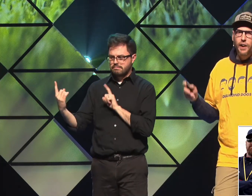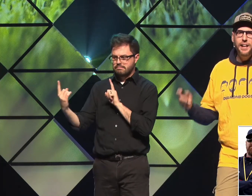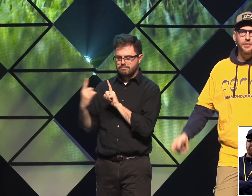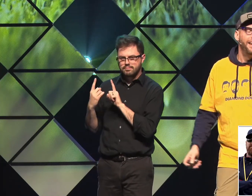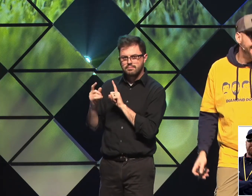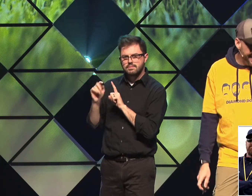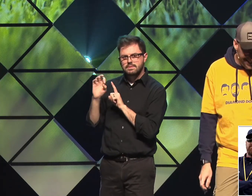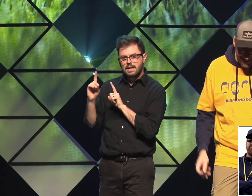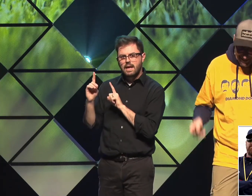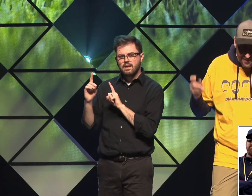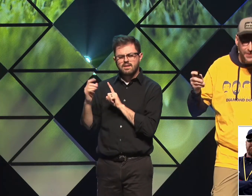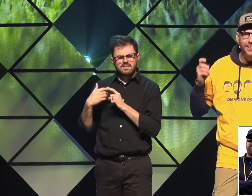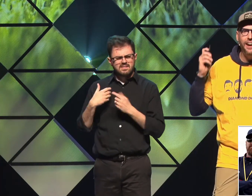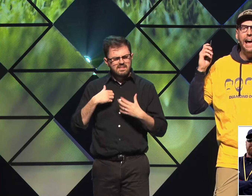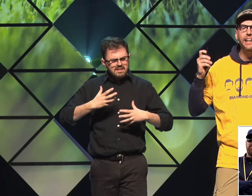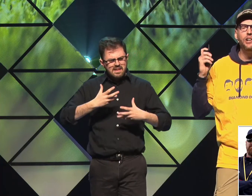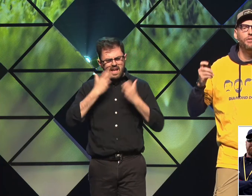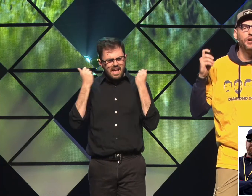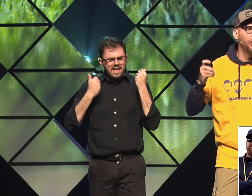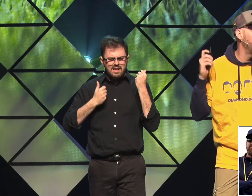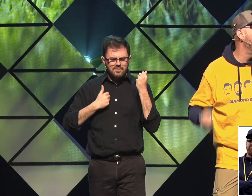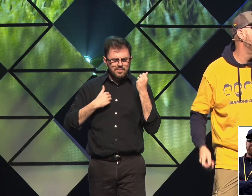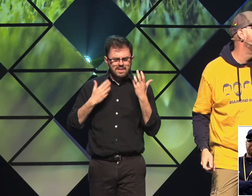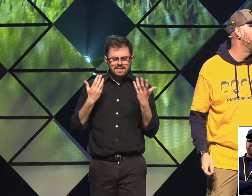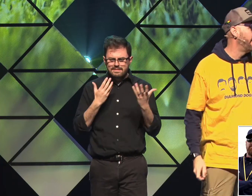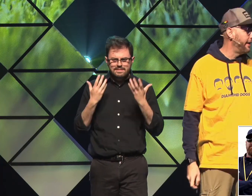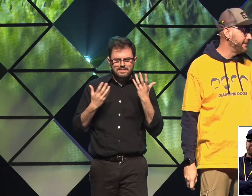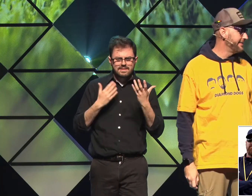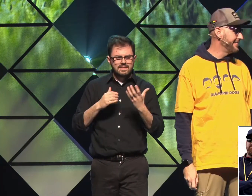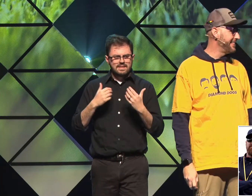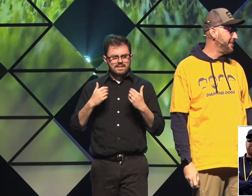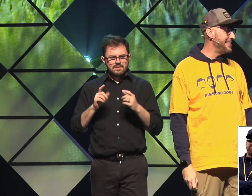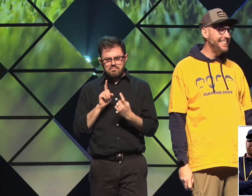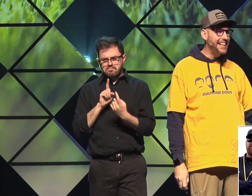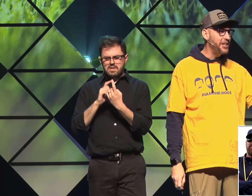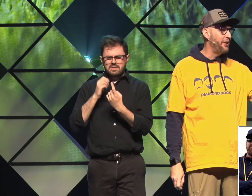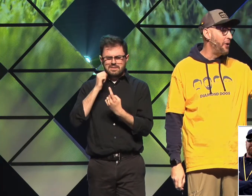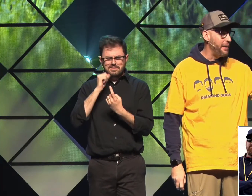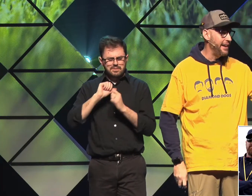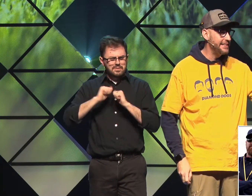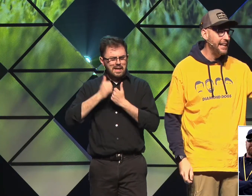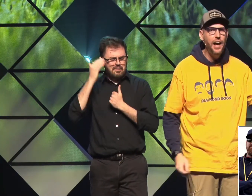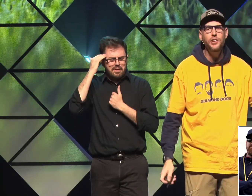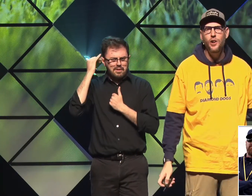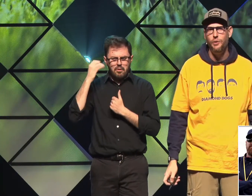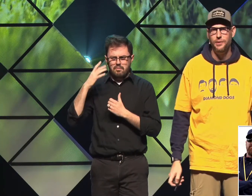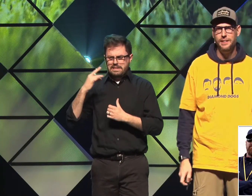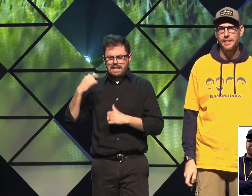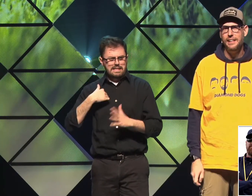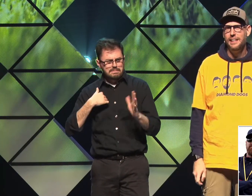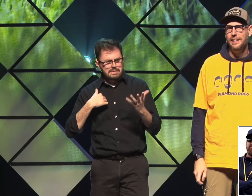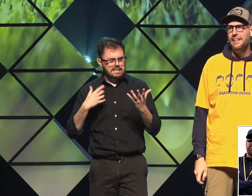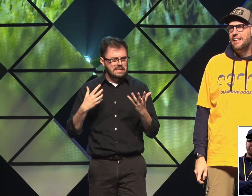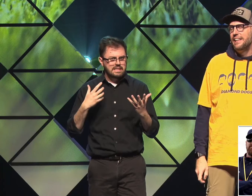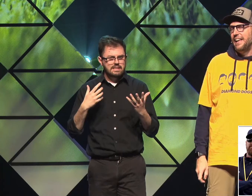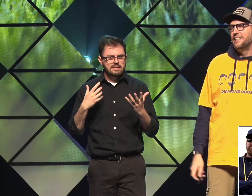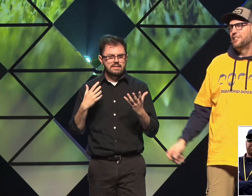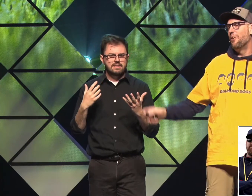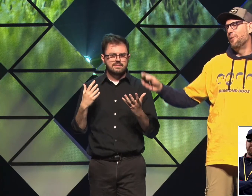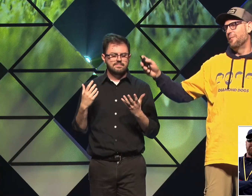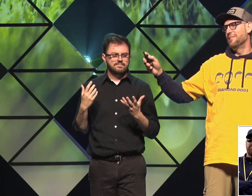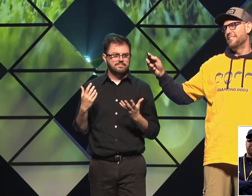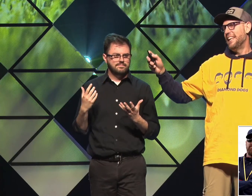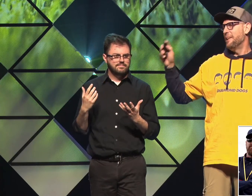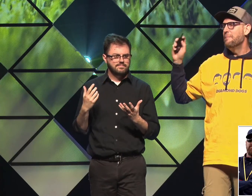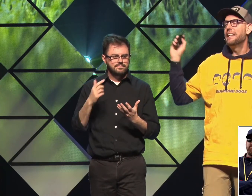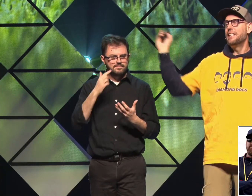he's trying to figure out how to know if a girl likes him or not. And this is like a grown man. He's like, how do you know? And